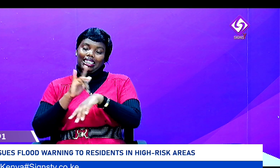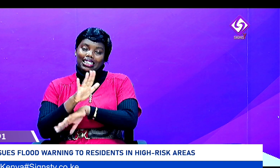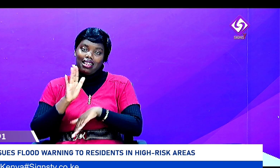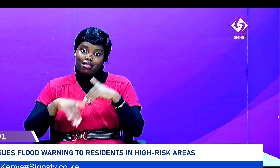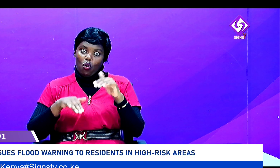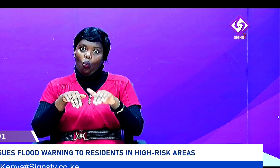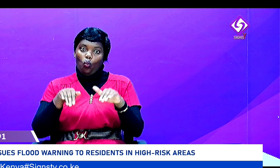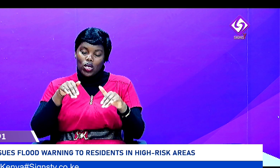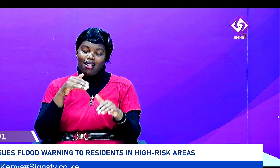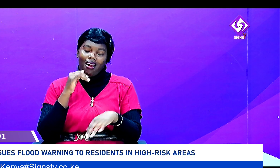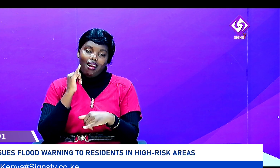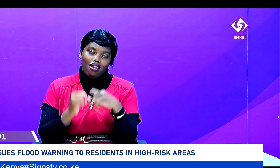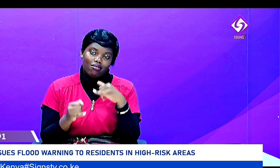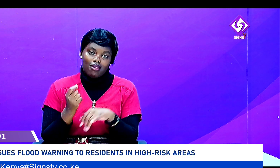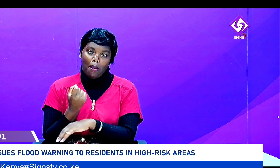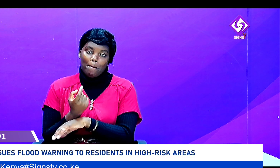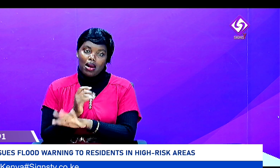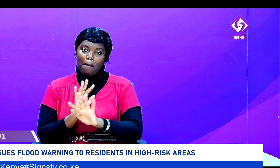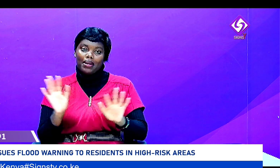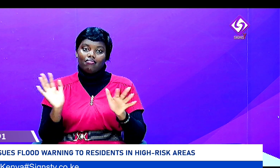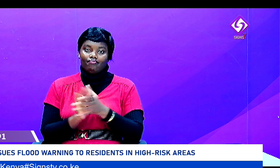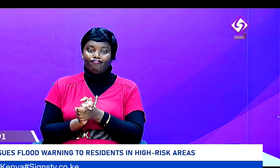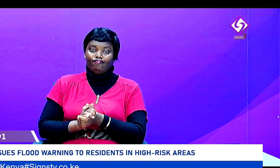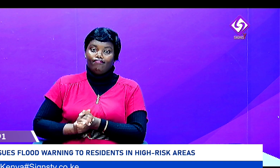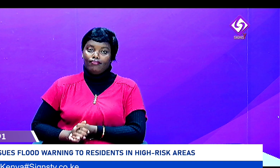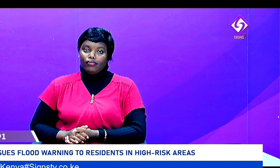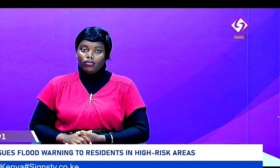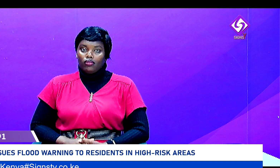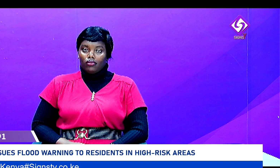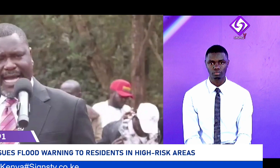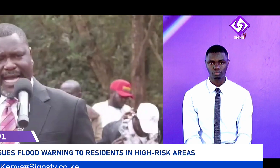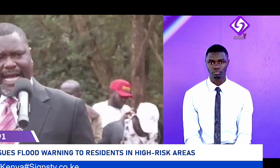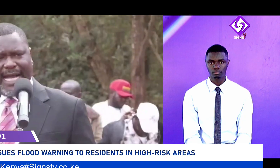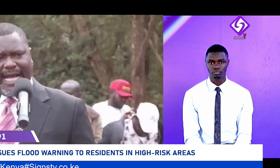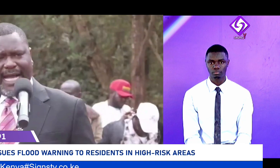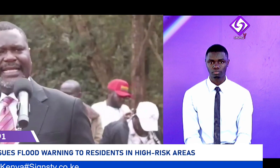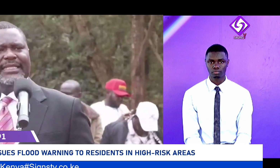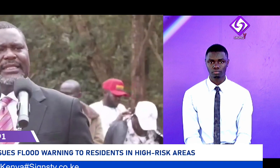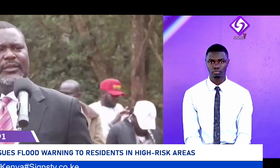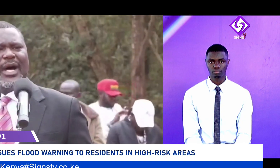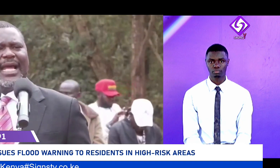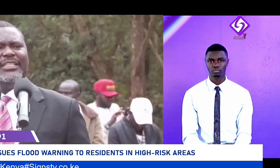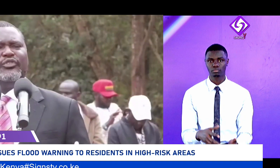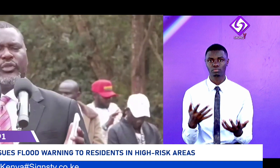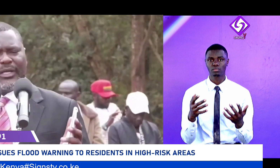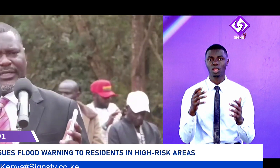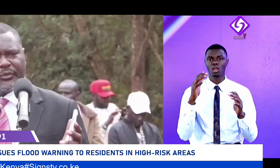avoiding crossing swollen rivers or flood roads. Wananchi msikuwe na